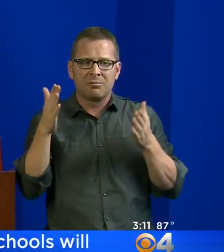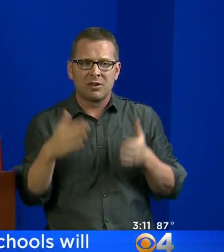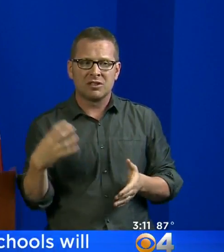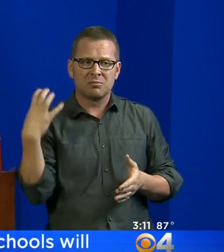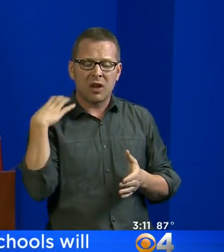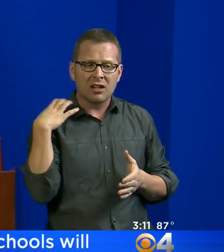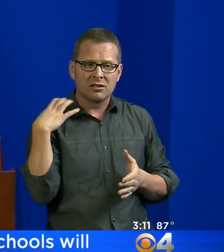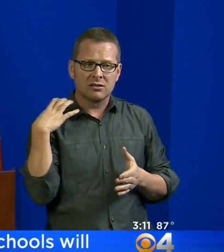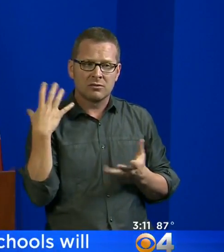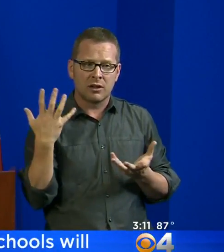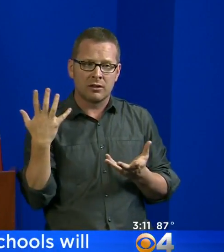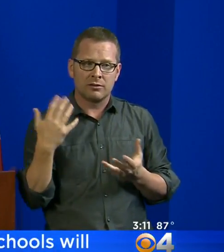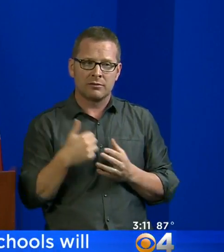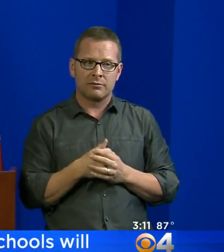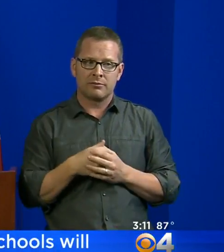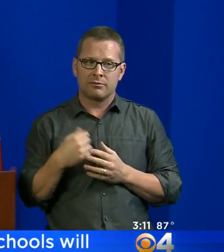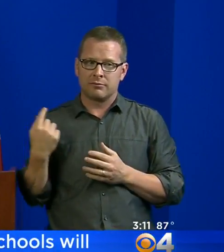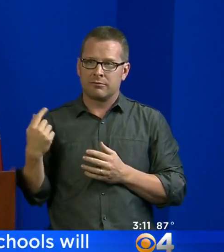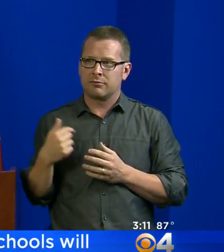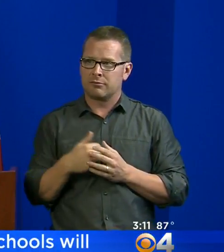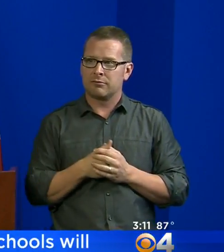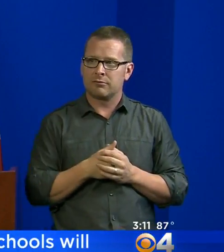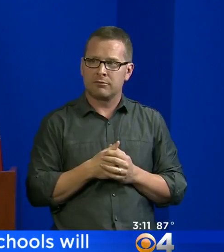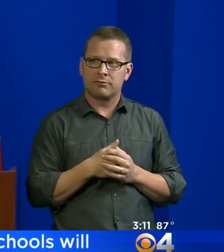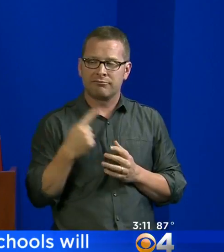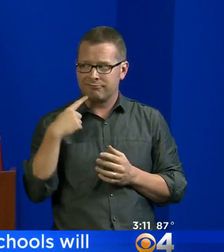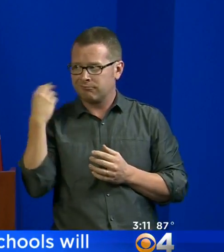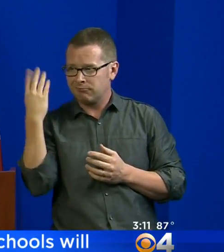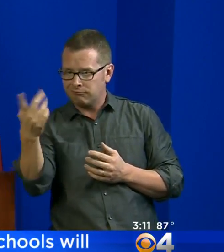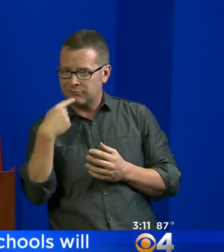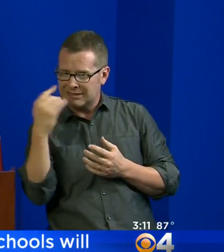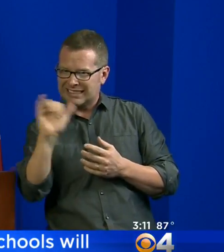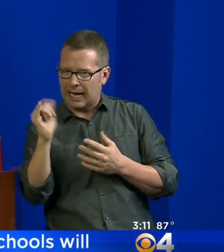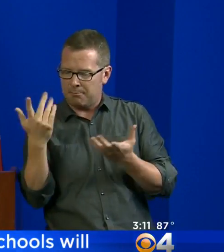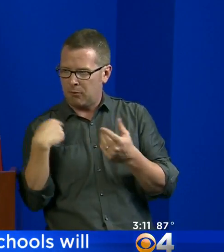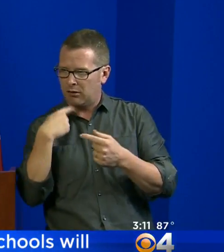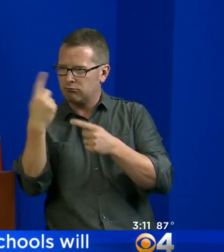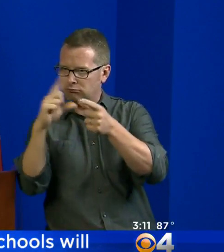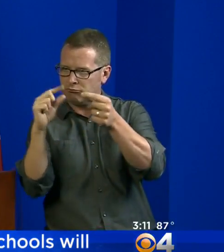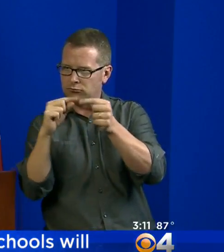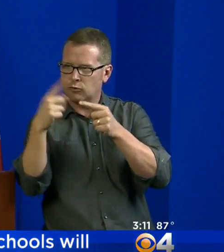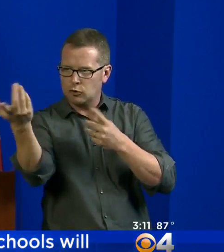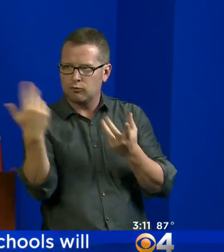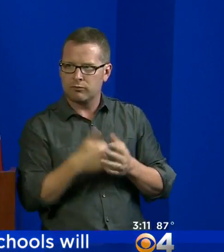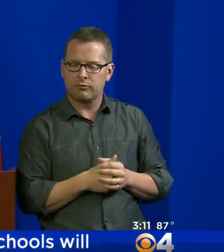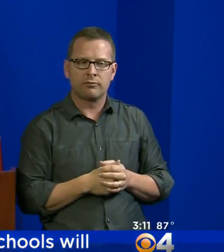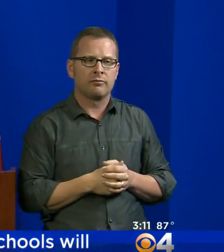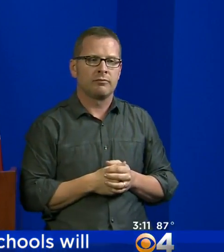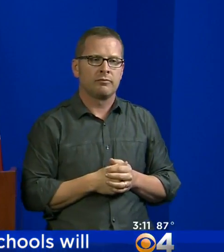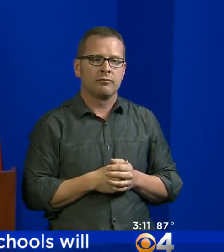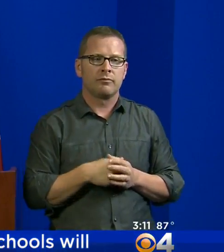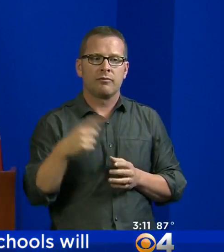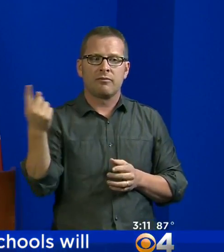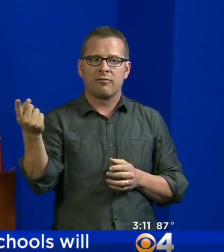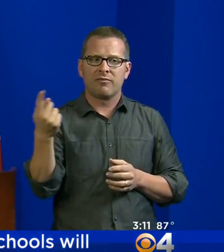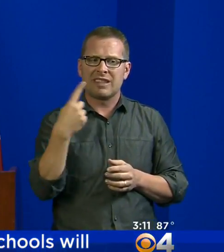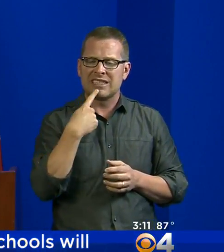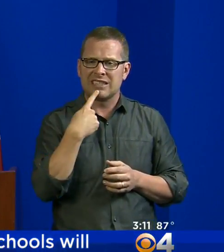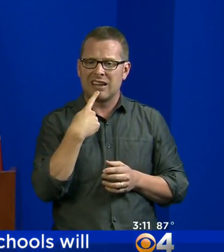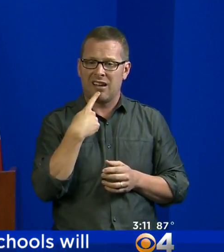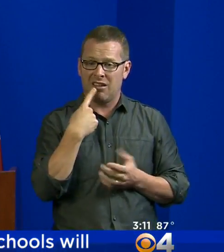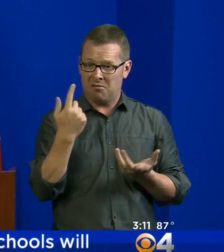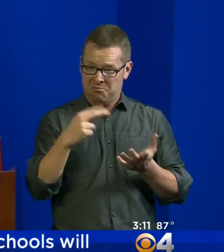Well, Mayor Siler apparently this afternoon suggested that he thought it was too early to be calling for evacuations and everything east of Federal